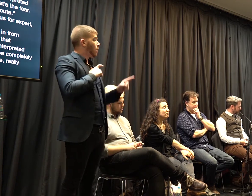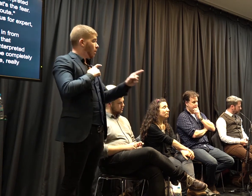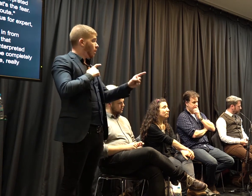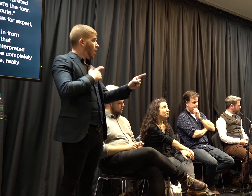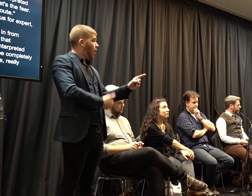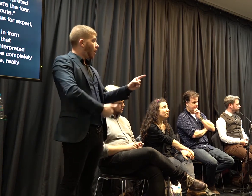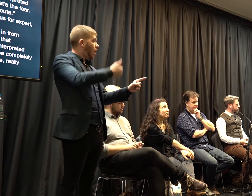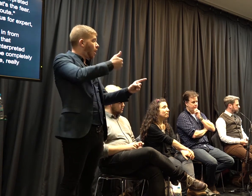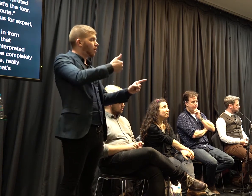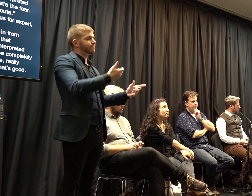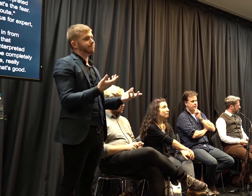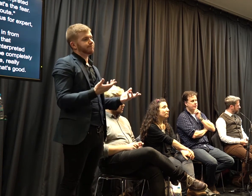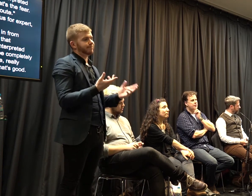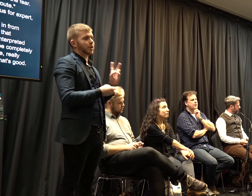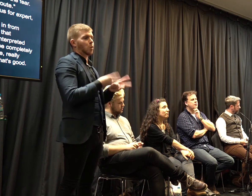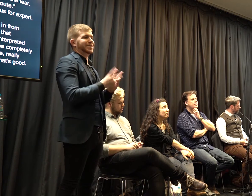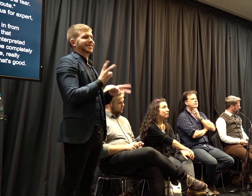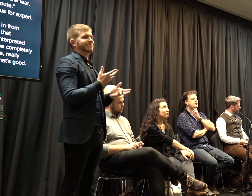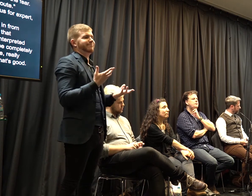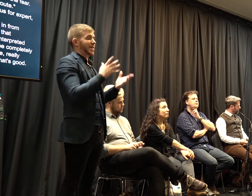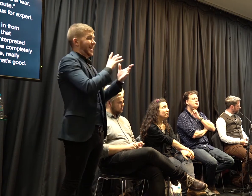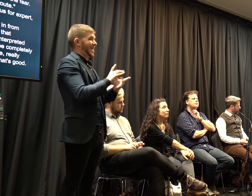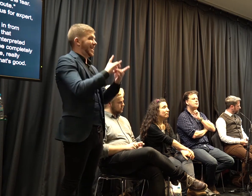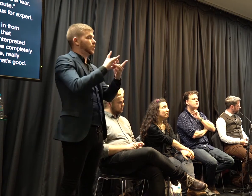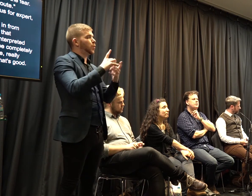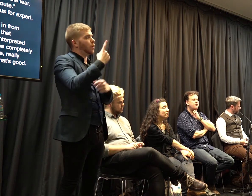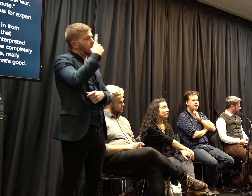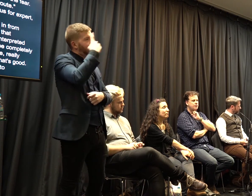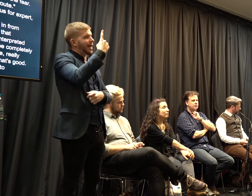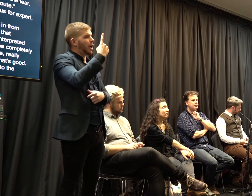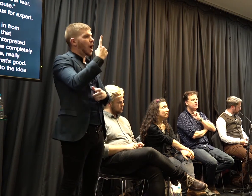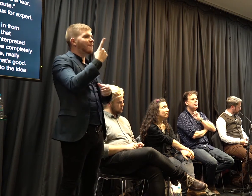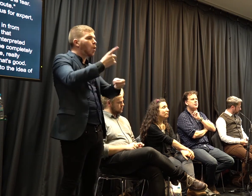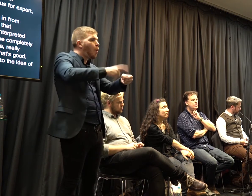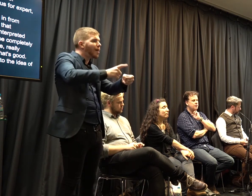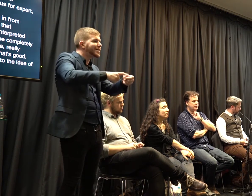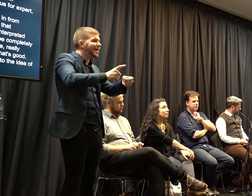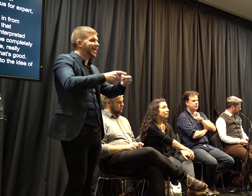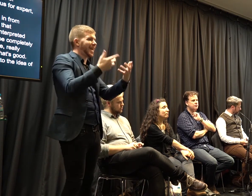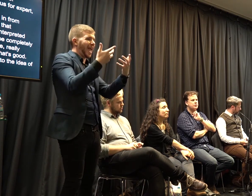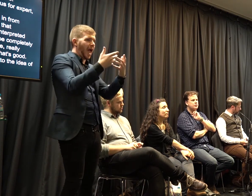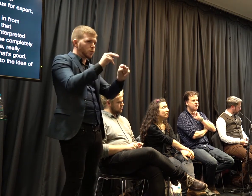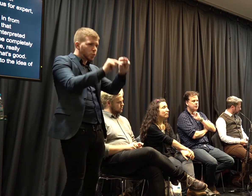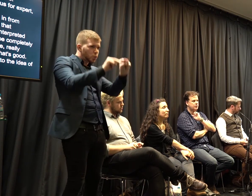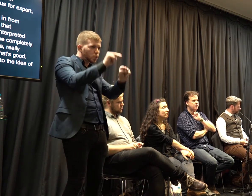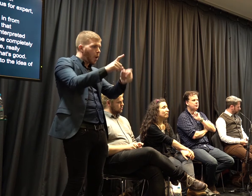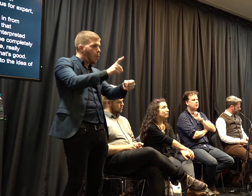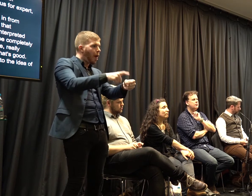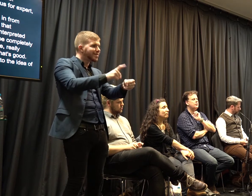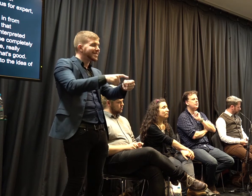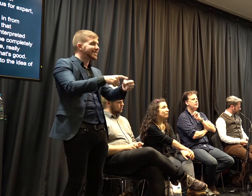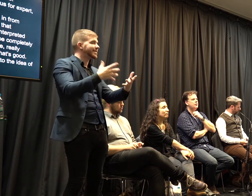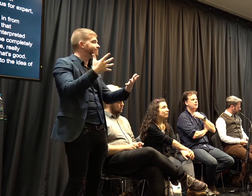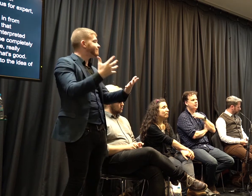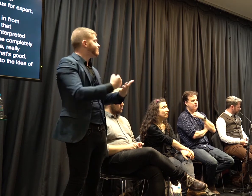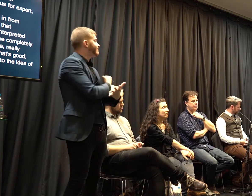That's good interpreting. Which links back to the idea of quality and how do you how do you assign quality? Unfortunately, there's almost